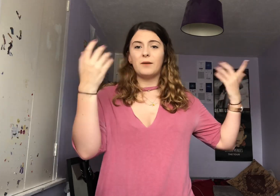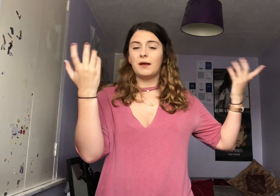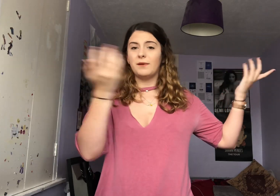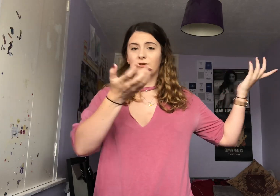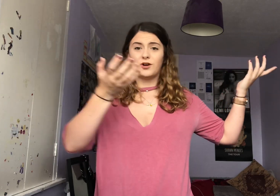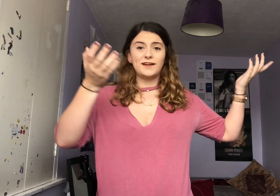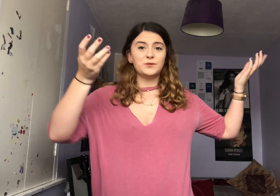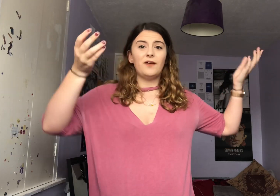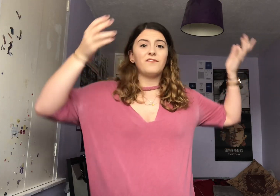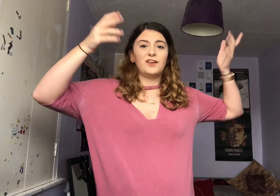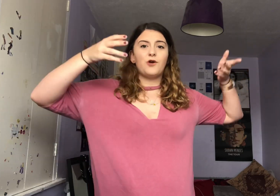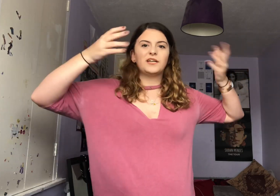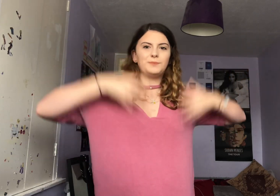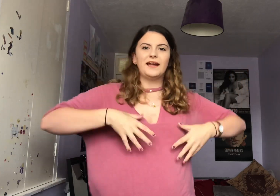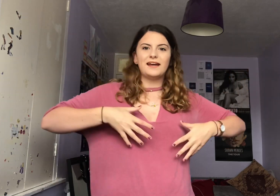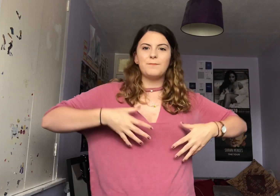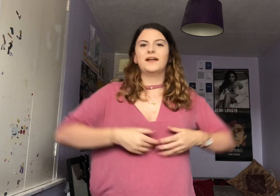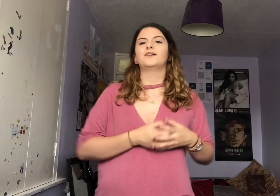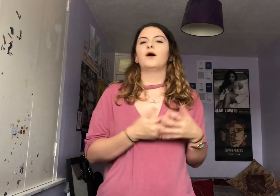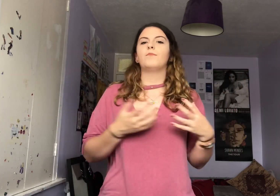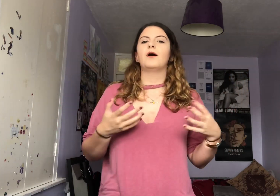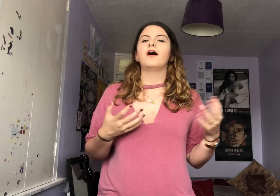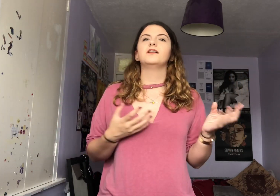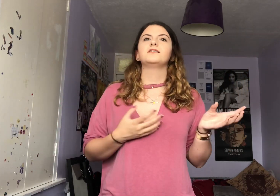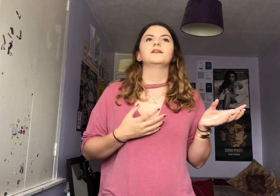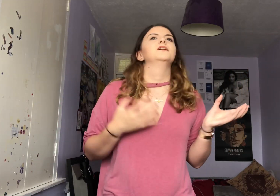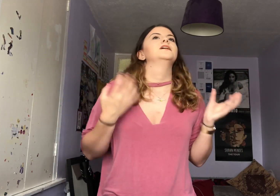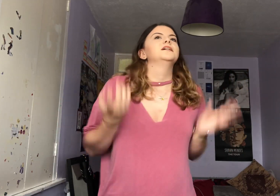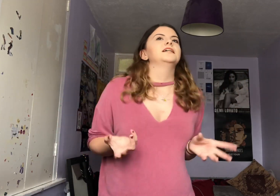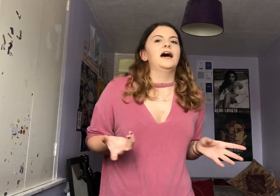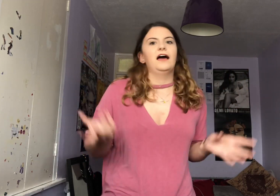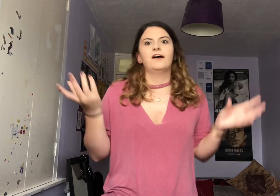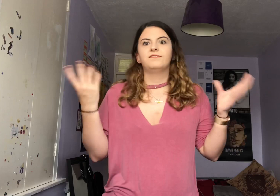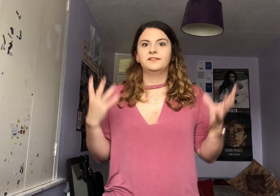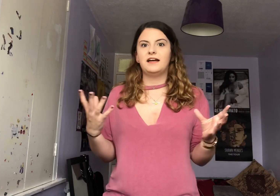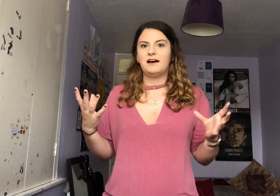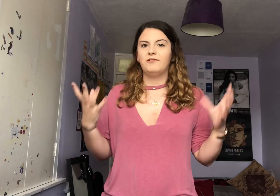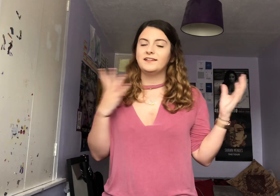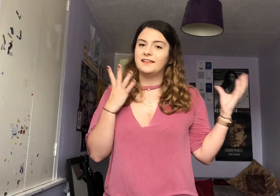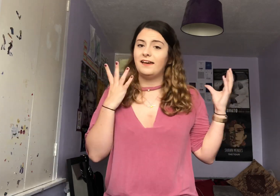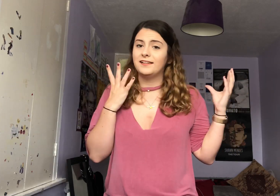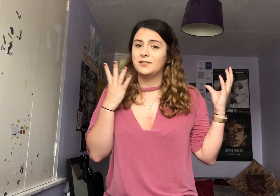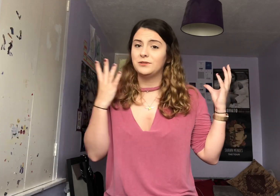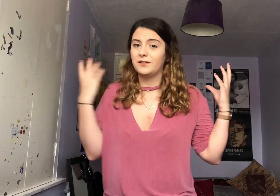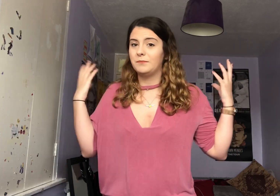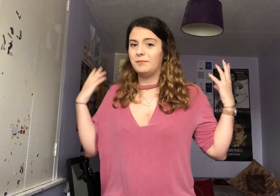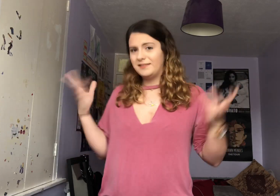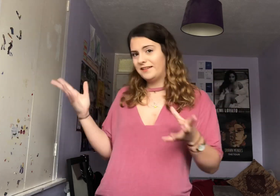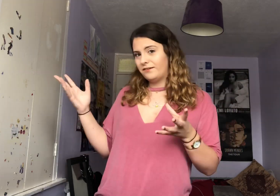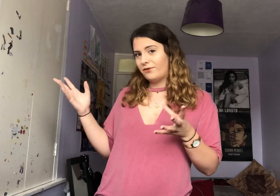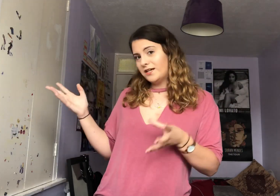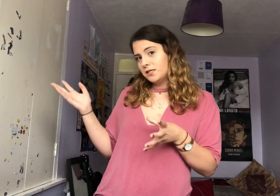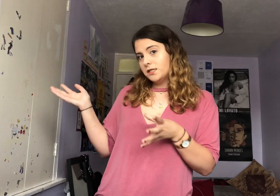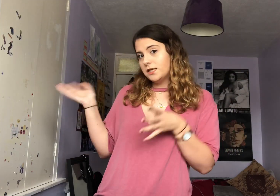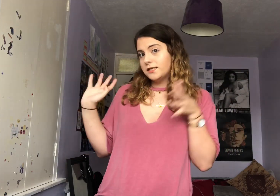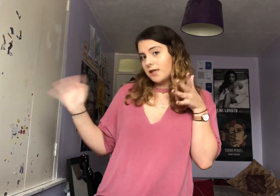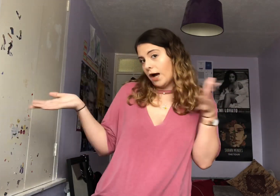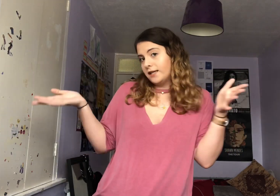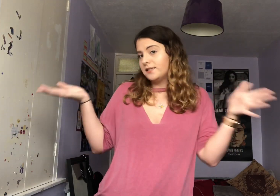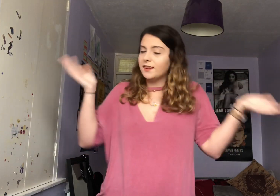then maybe I'll try and do another video explaining it better. But yeah, for now, let's get into some basic phrases and signs and